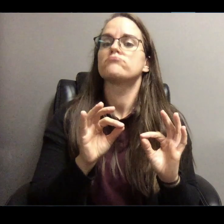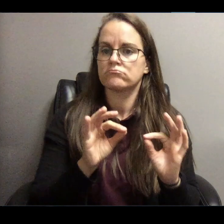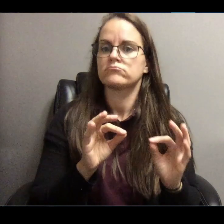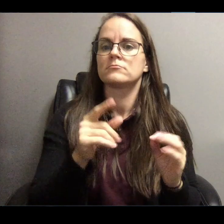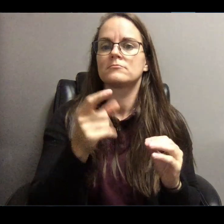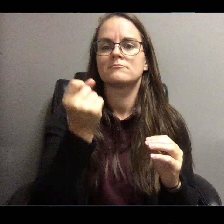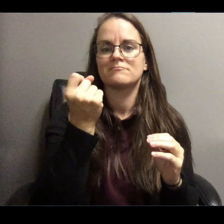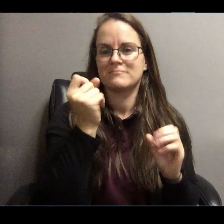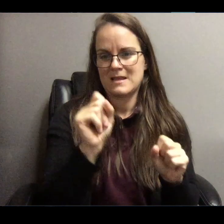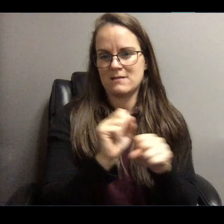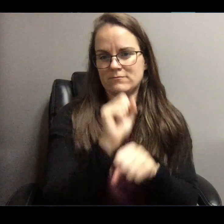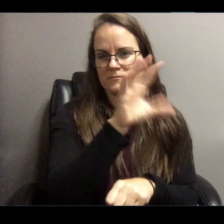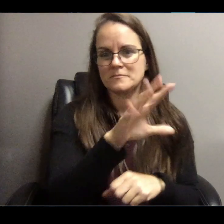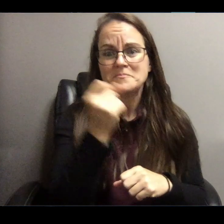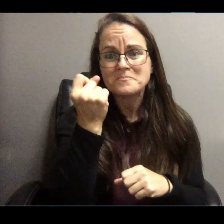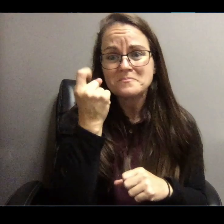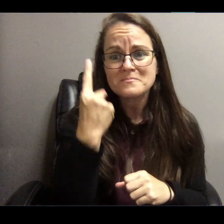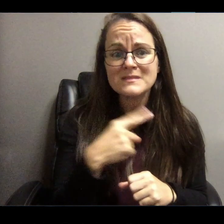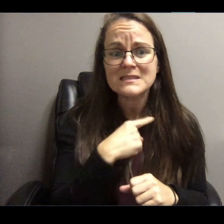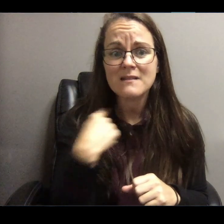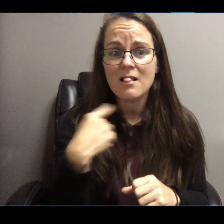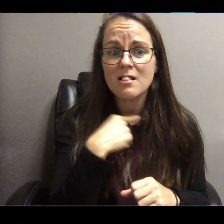person.